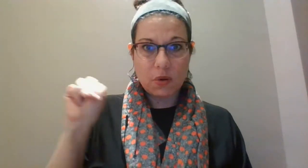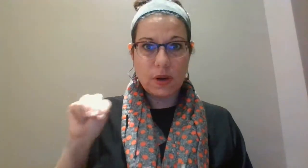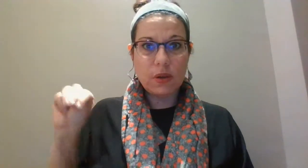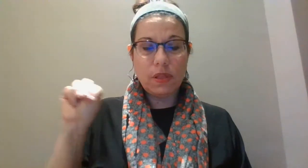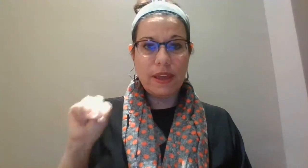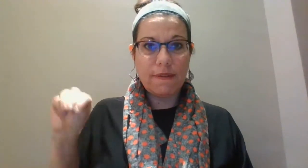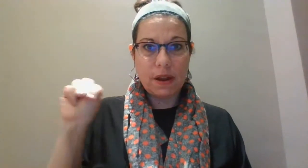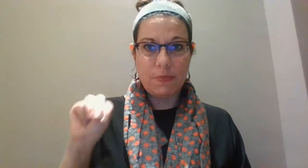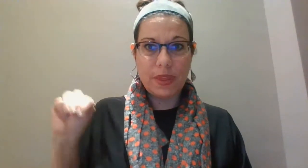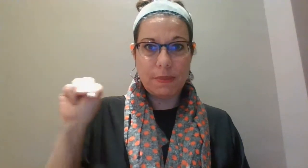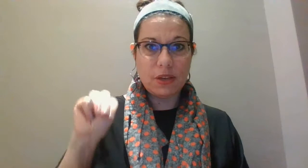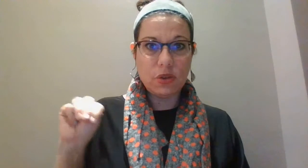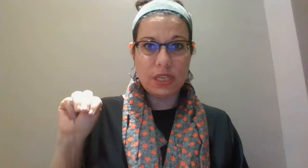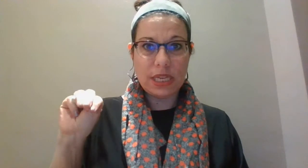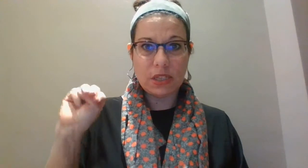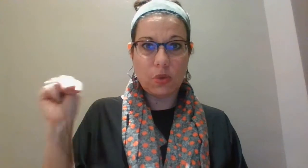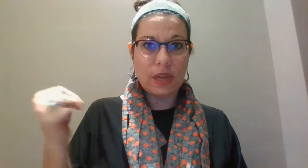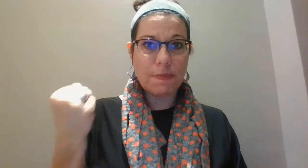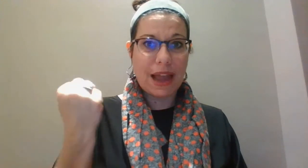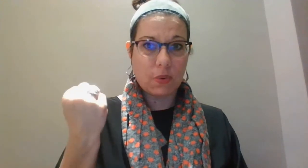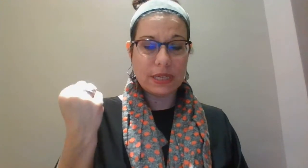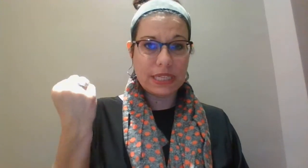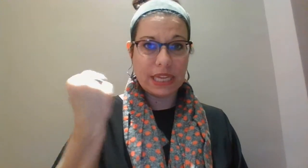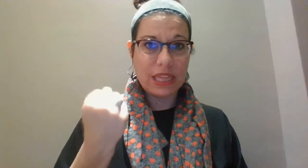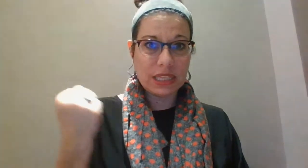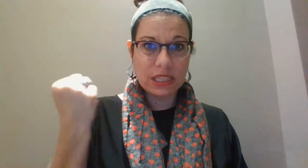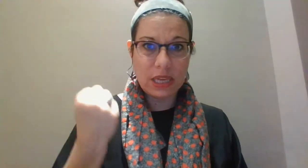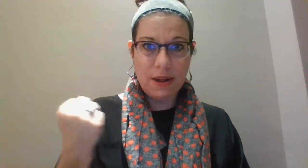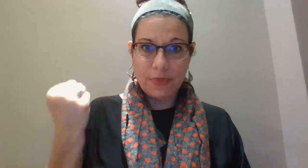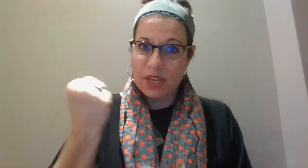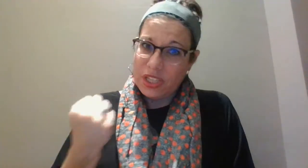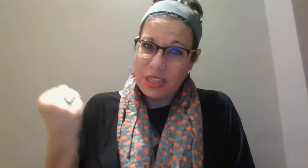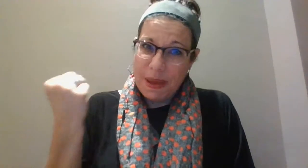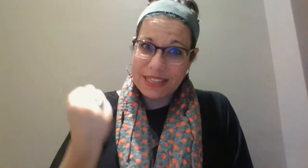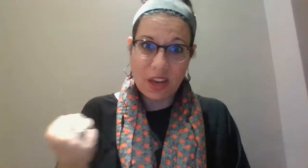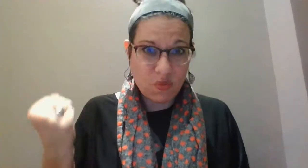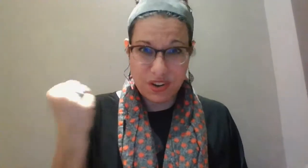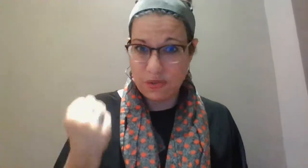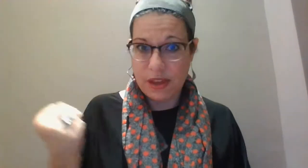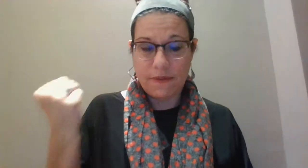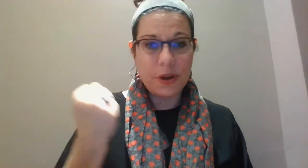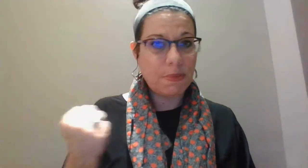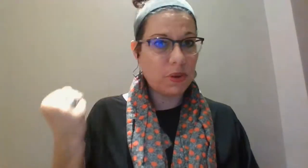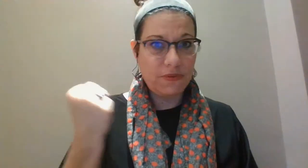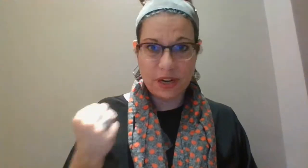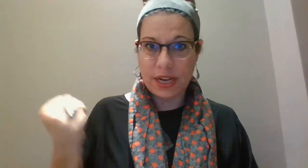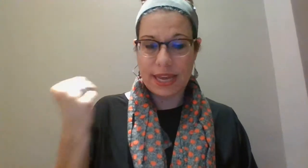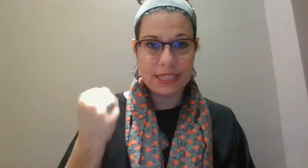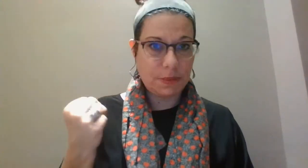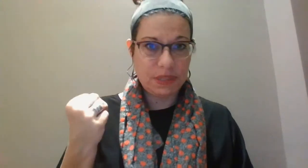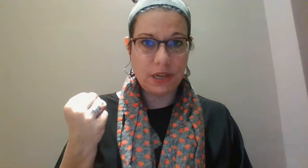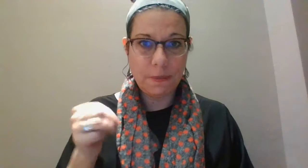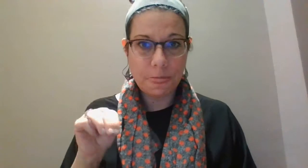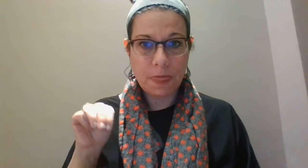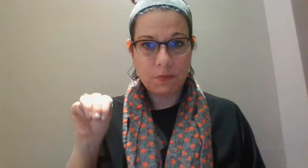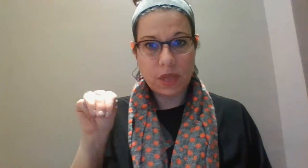you live, they may do the days of the week backwards like this. It just depends on where you live. They're both very accepted. Okay,